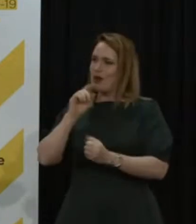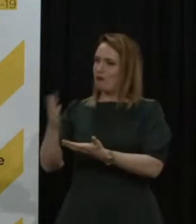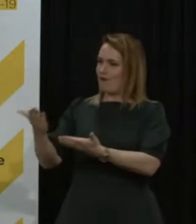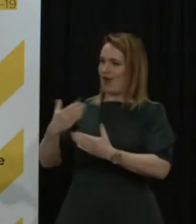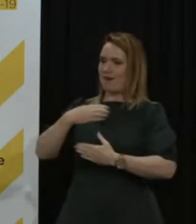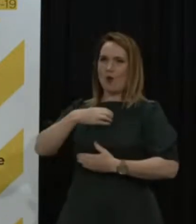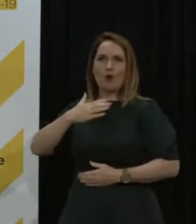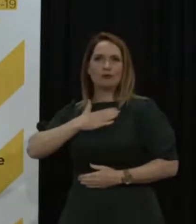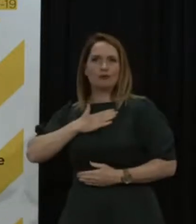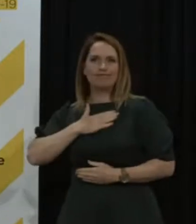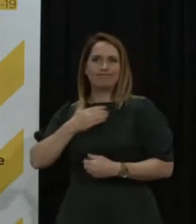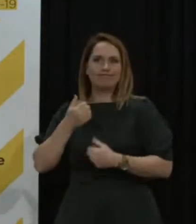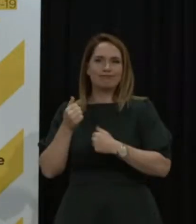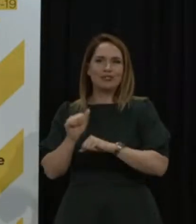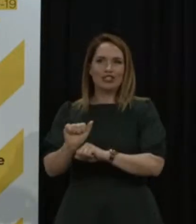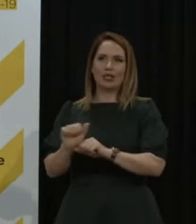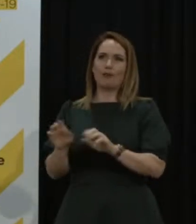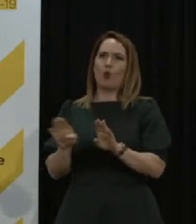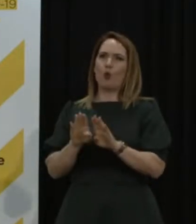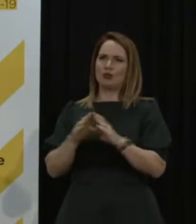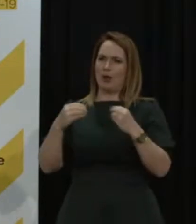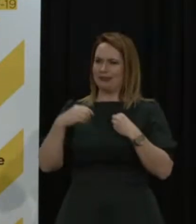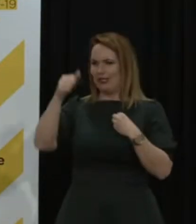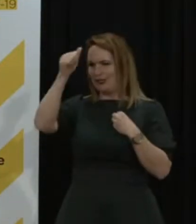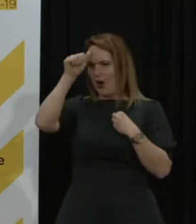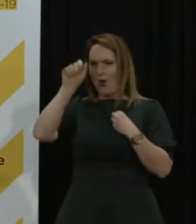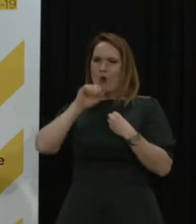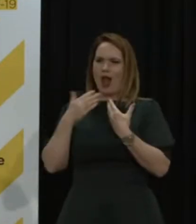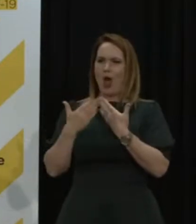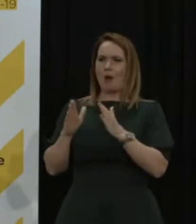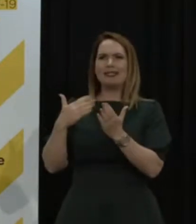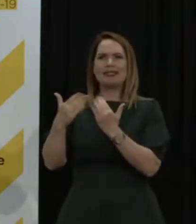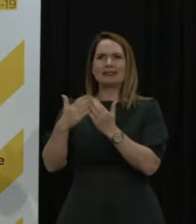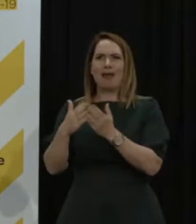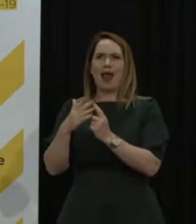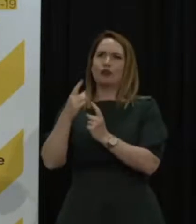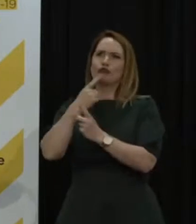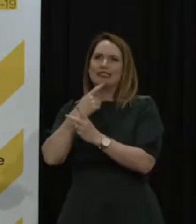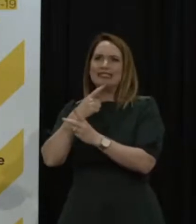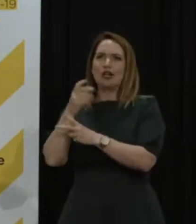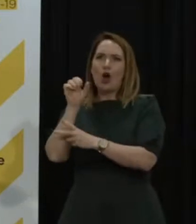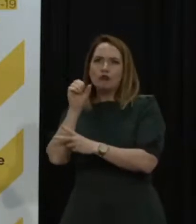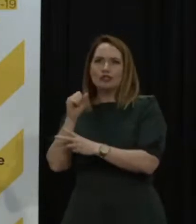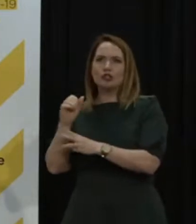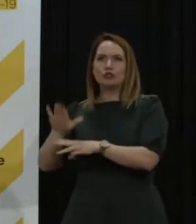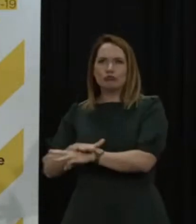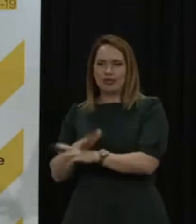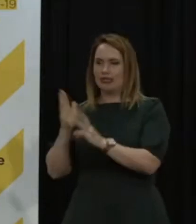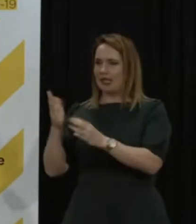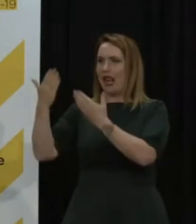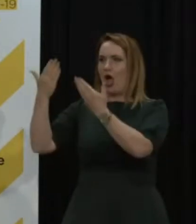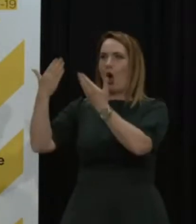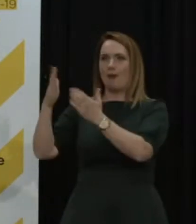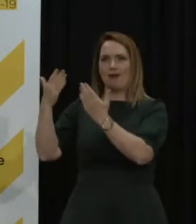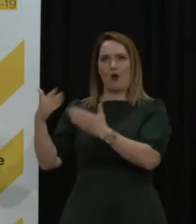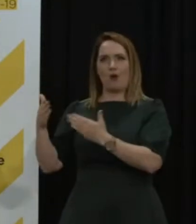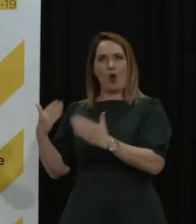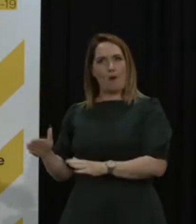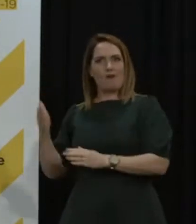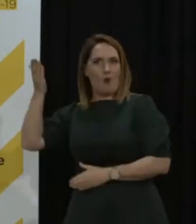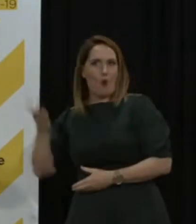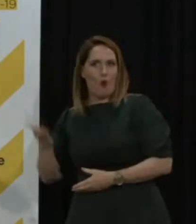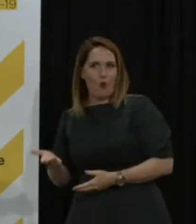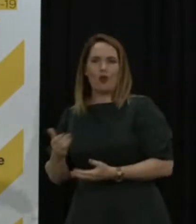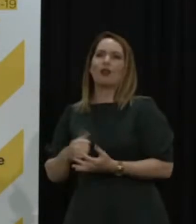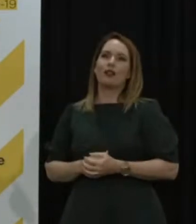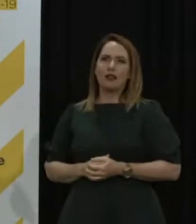as well as greater certainty for business to stay open regardless of the level. I know that there will be some who may have some anxiety about